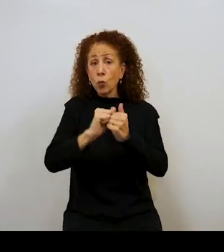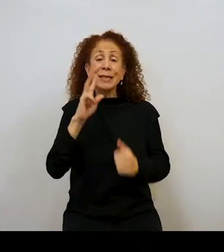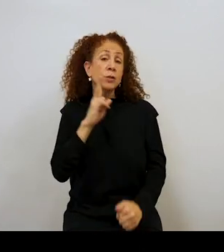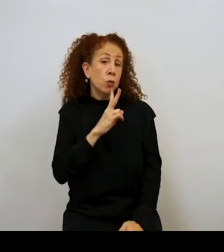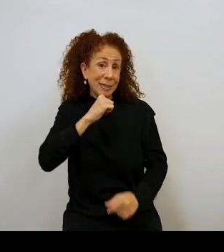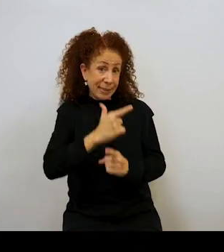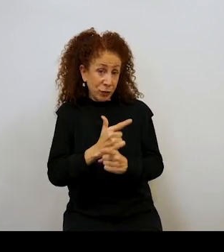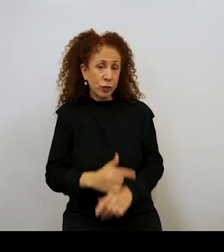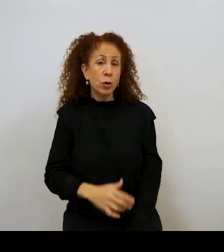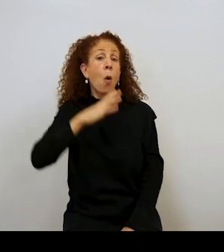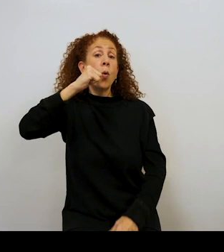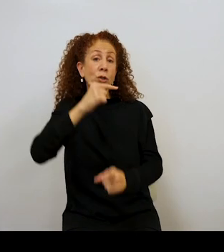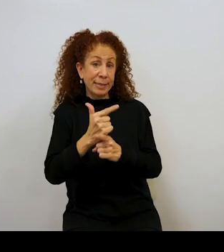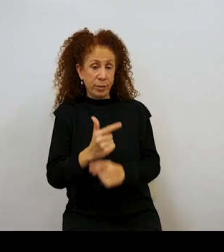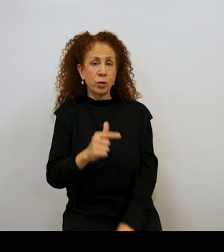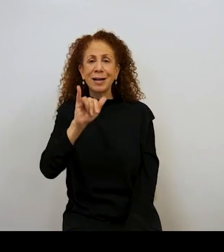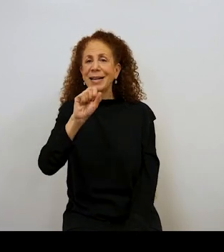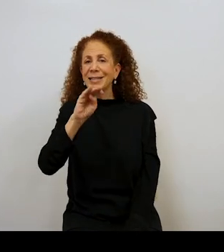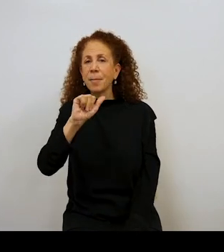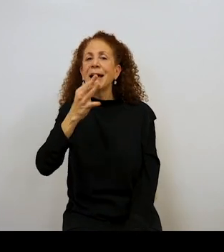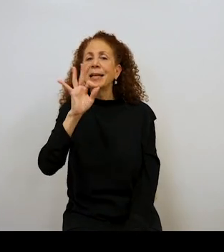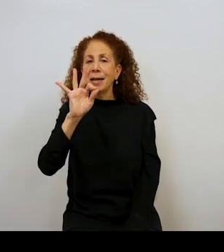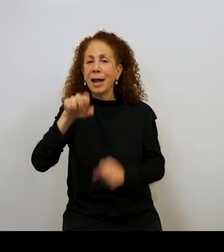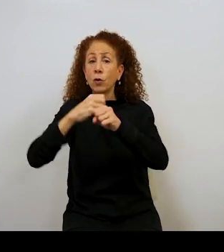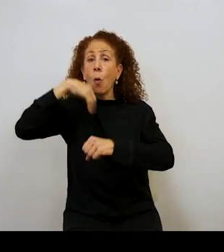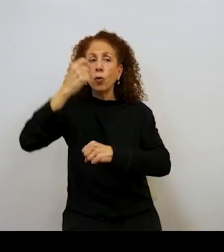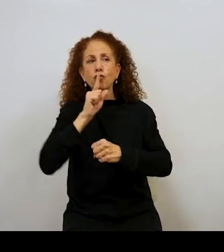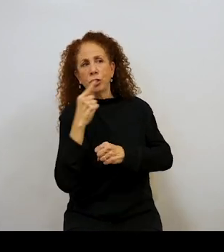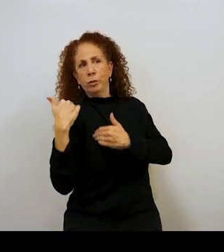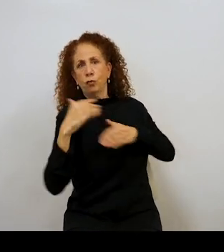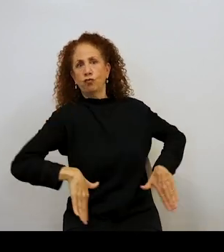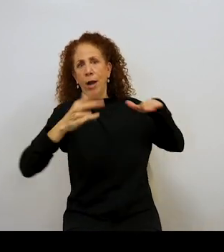sister and his older sister, Isma, who's 9 years old and is raising them, really.